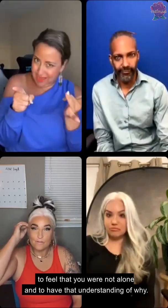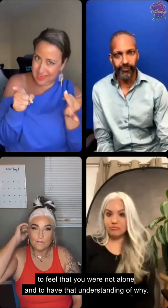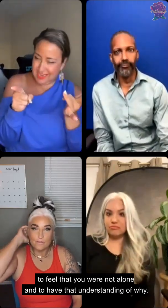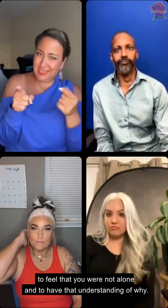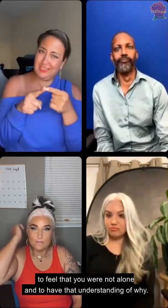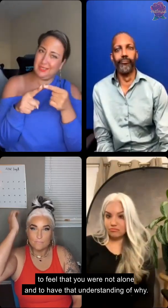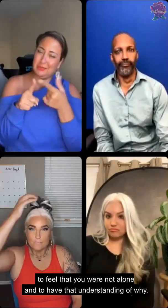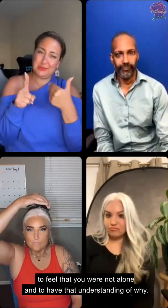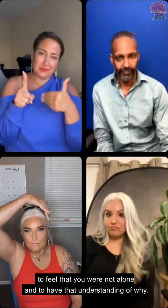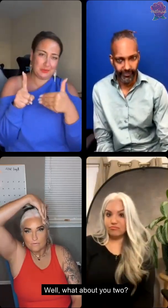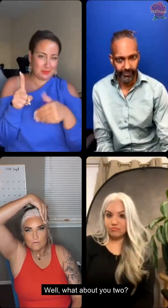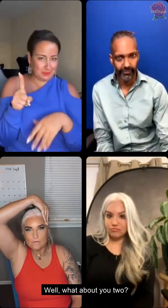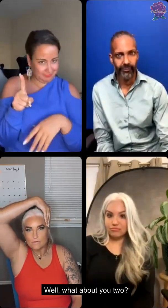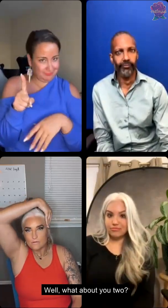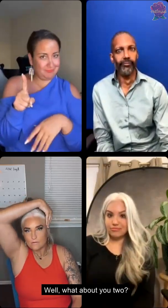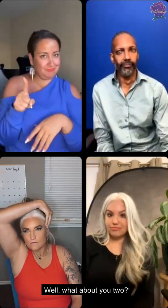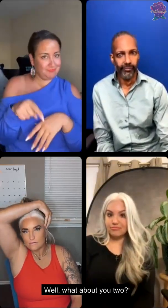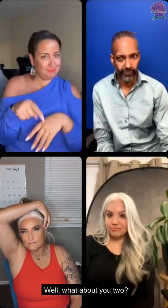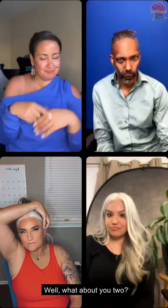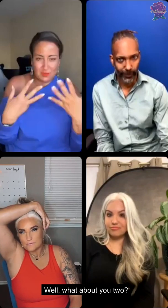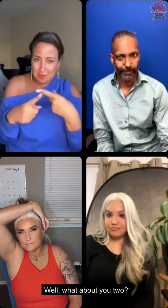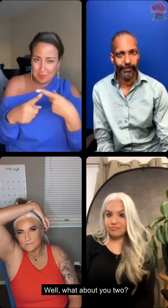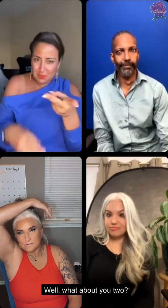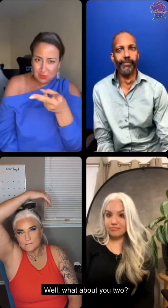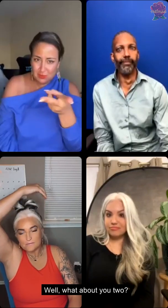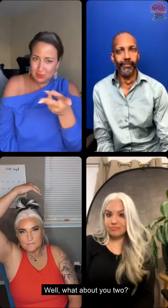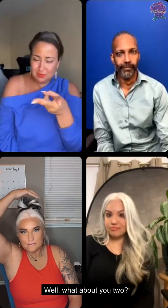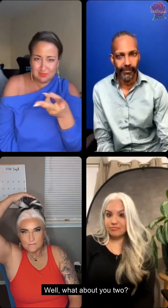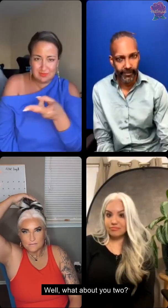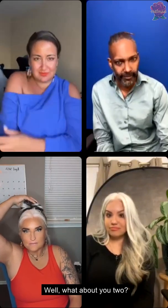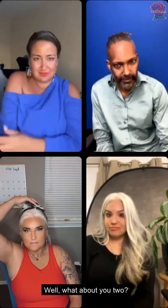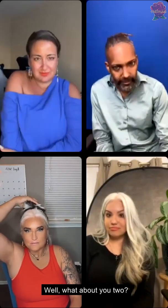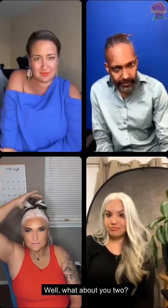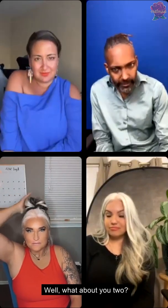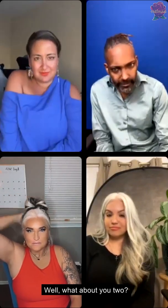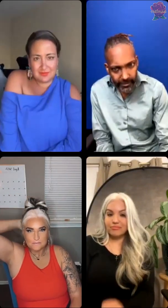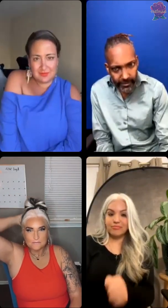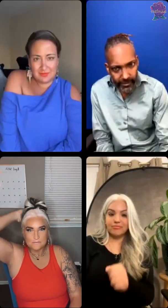understanding of why. Well, what about you two?